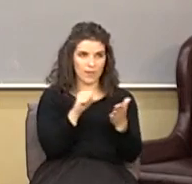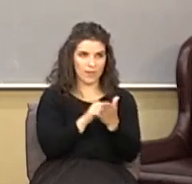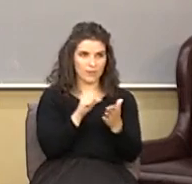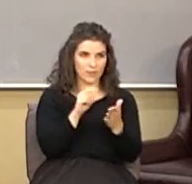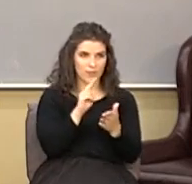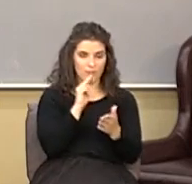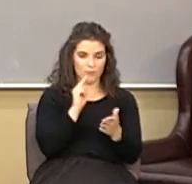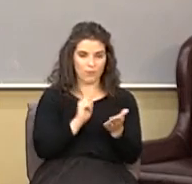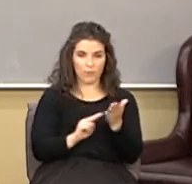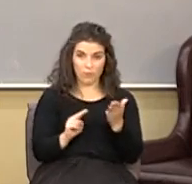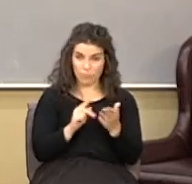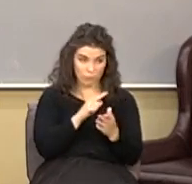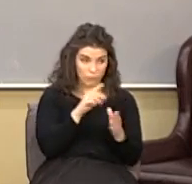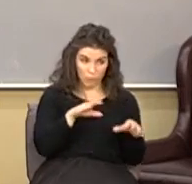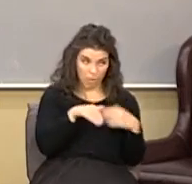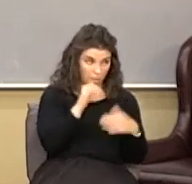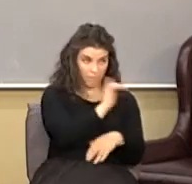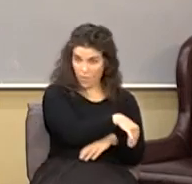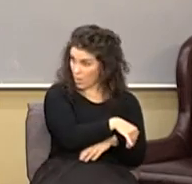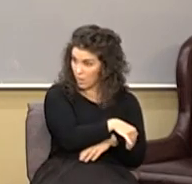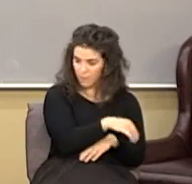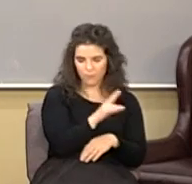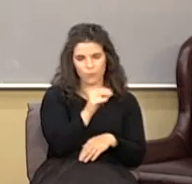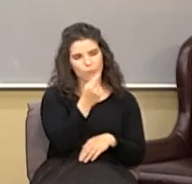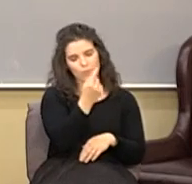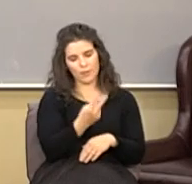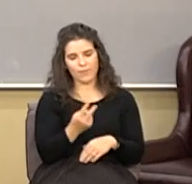notes she said can do all that no I've pulled down about half of them so far